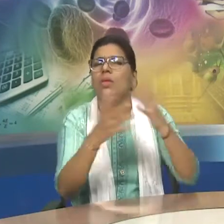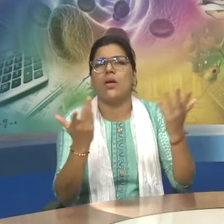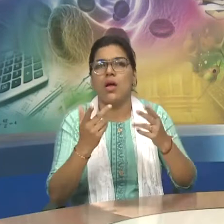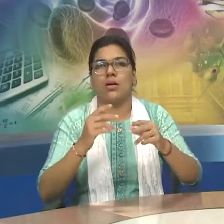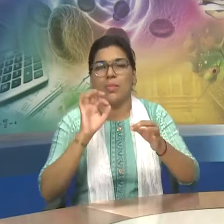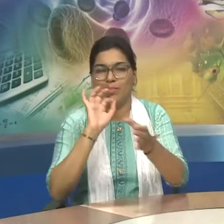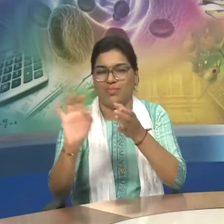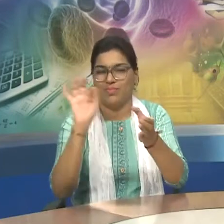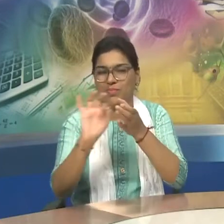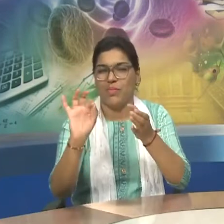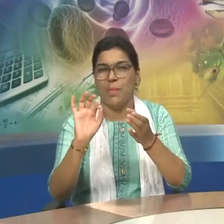or